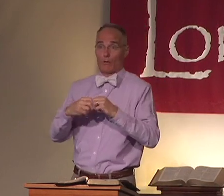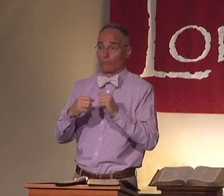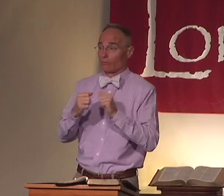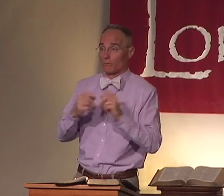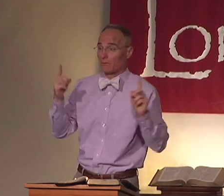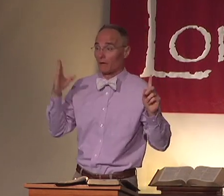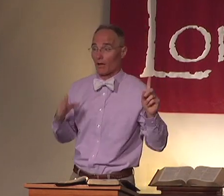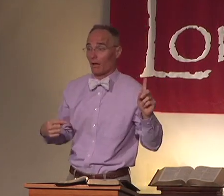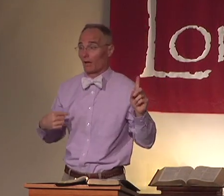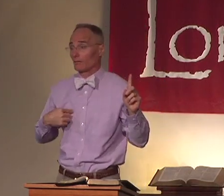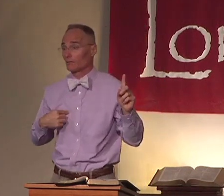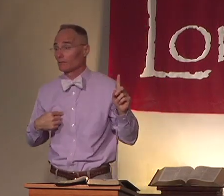I don't have any problem with God.